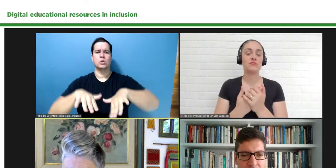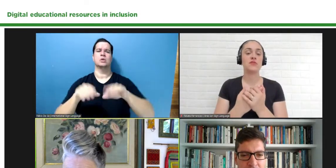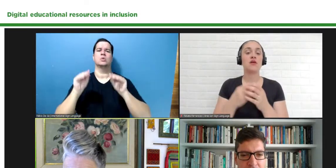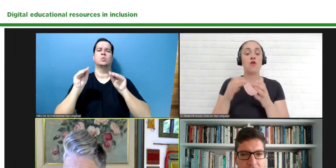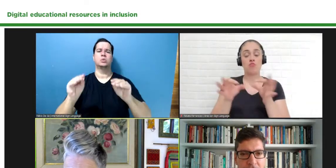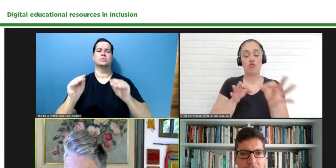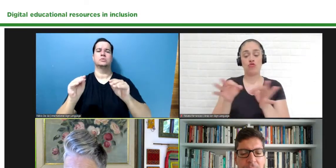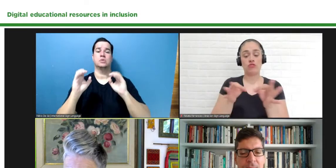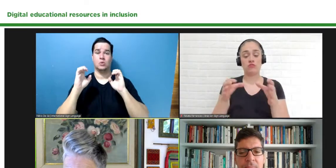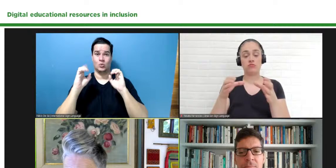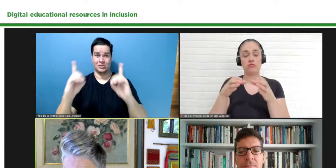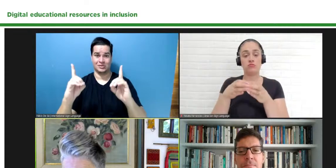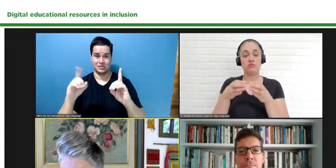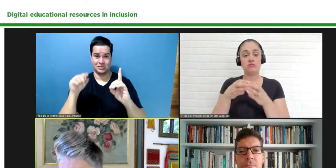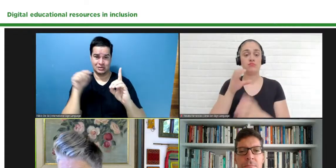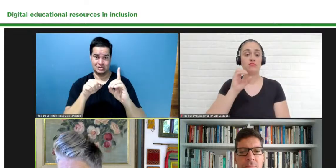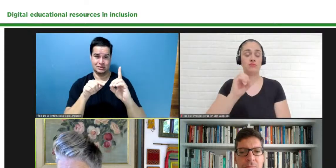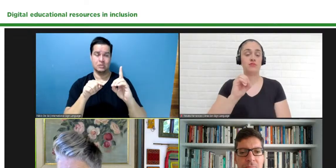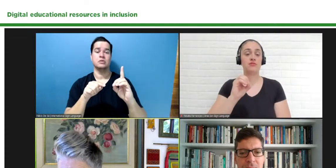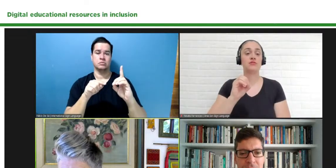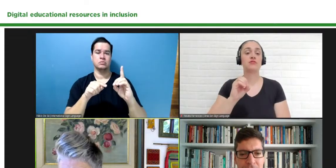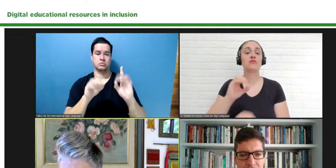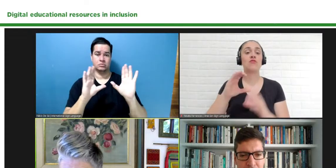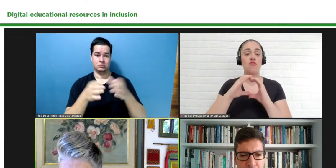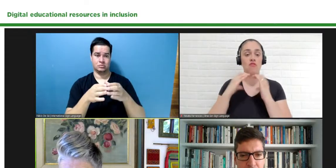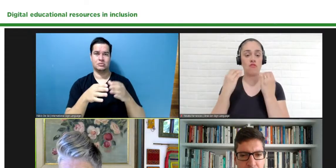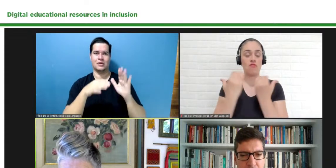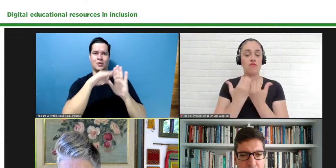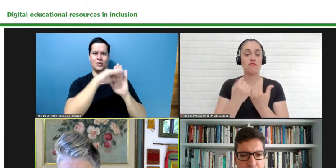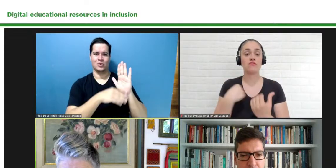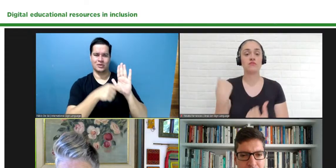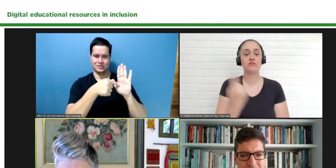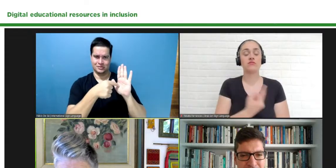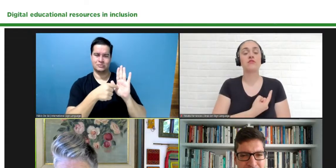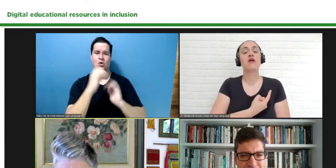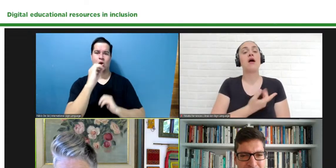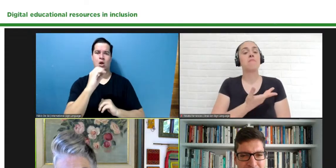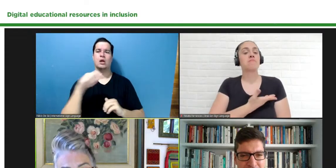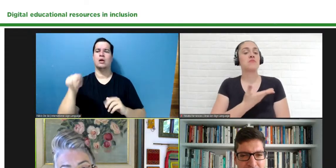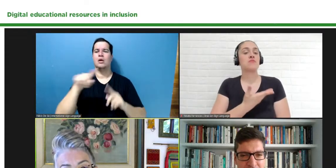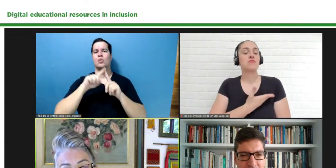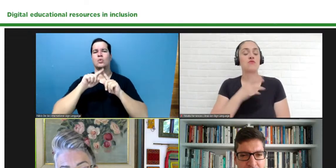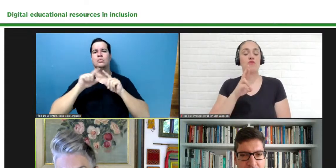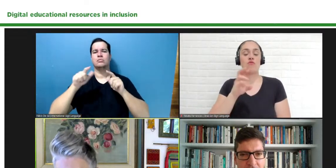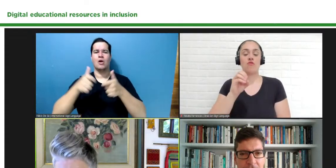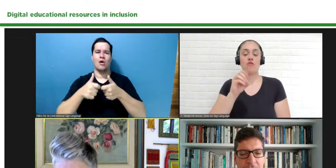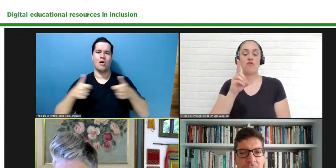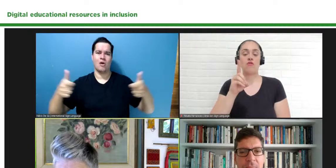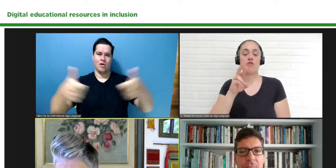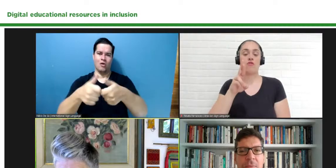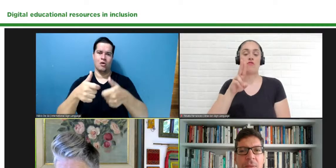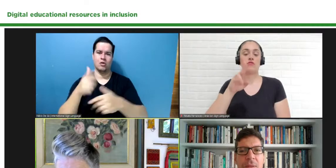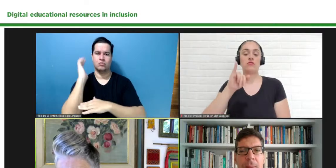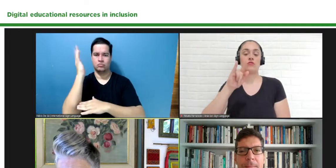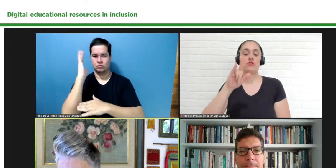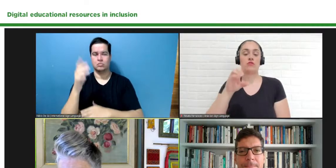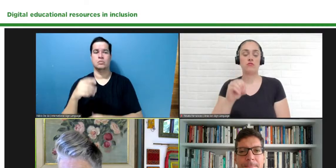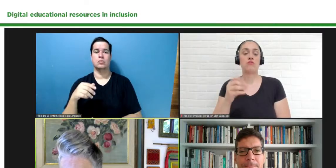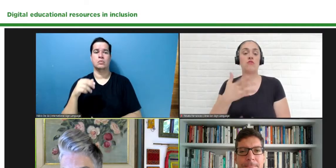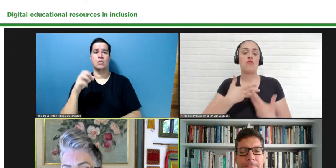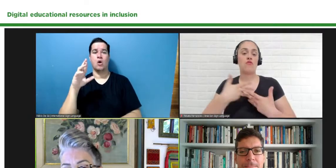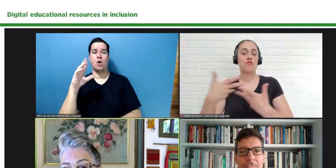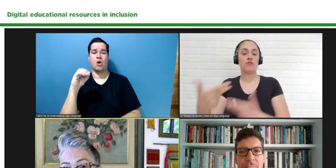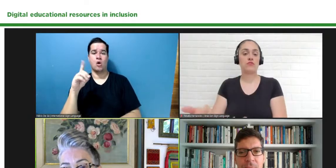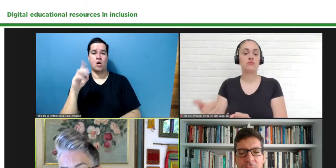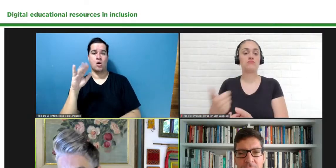Project Conference, and by my dear friend Rodrigo Mendes and his institution, whose work is